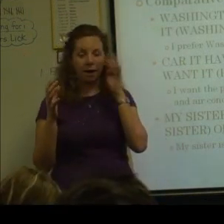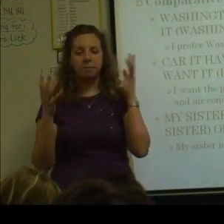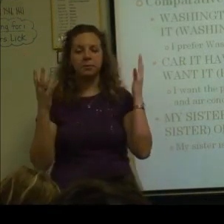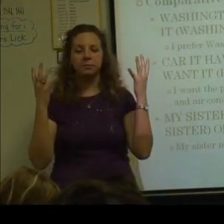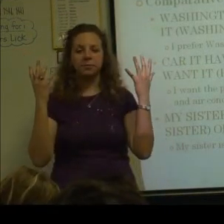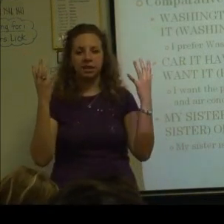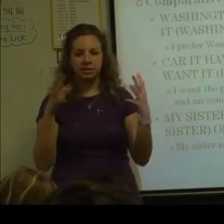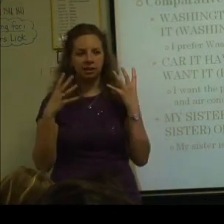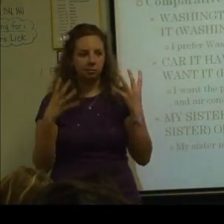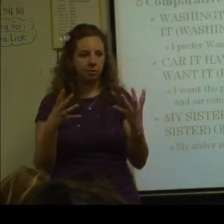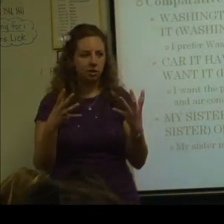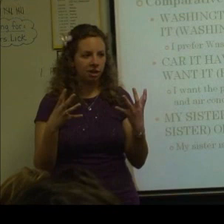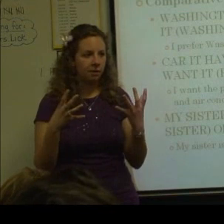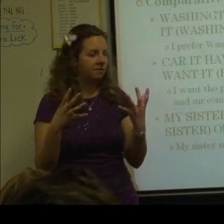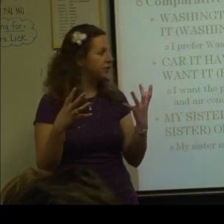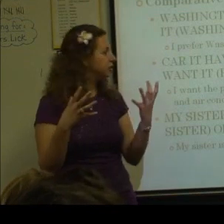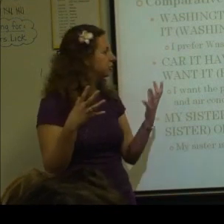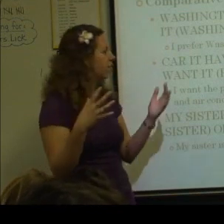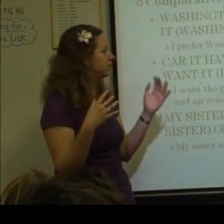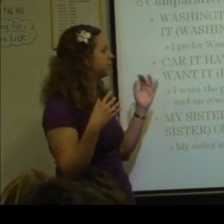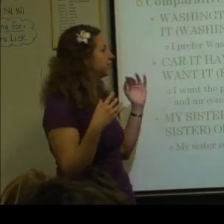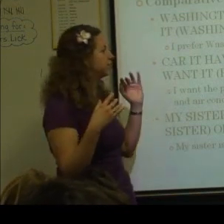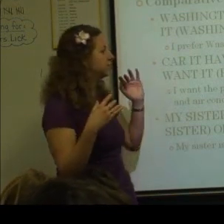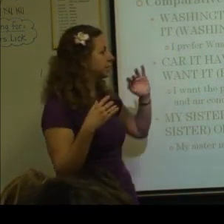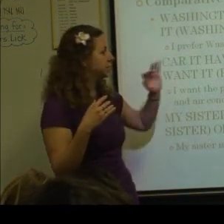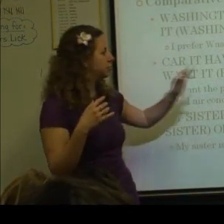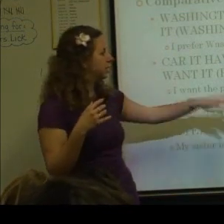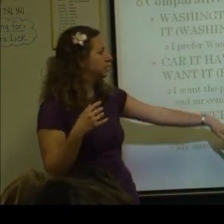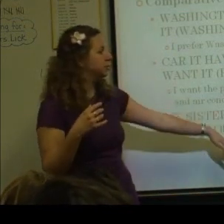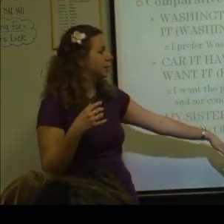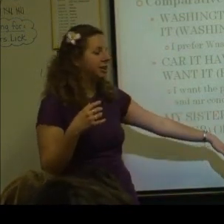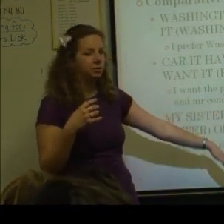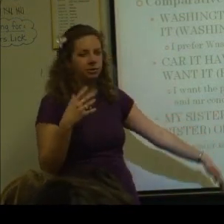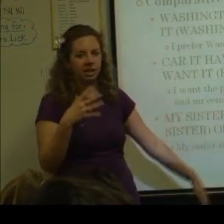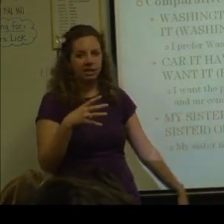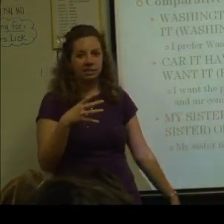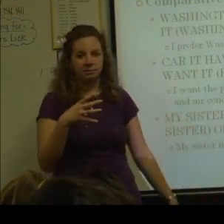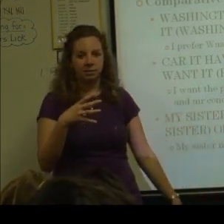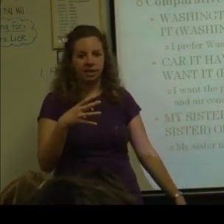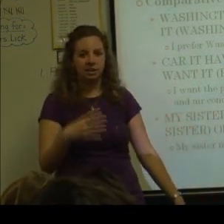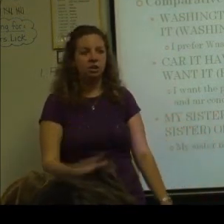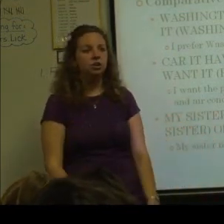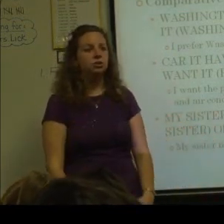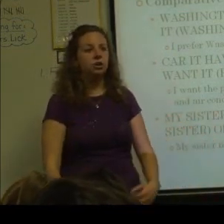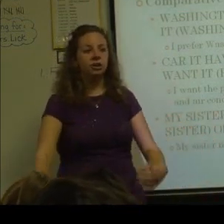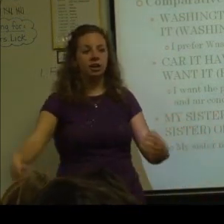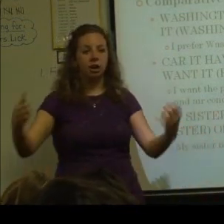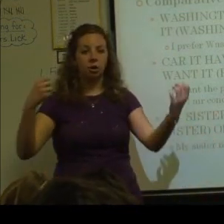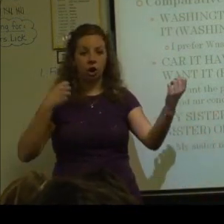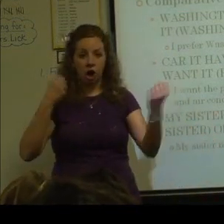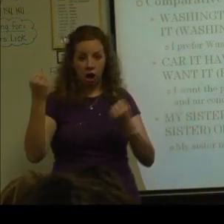up exactly what we're talking about first, rather than just skip straight into radio and AC and plane. So you're going to go